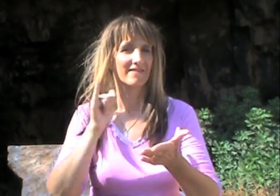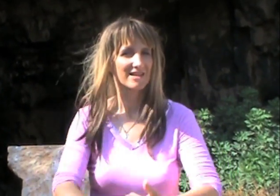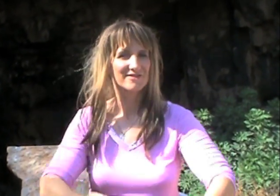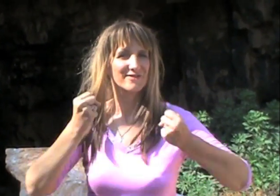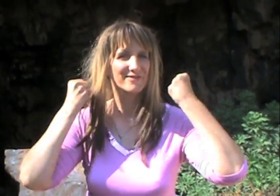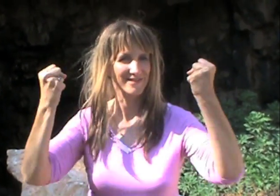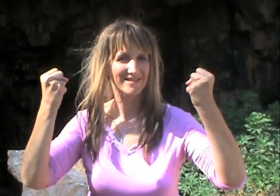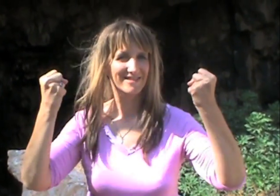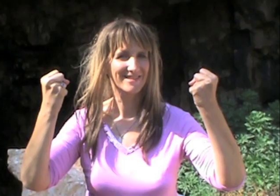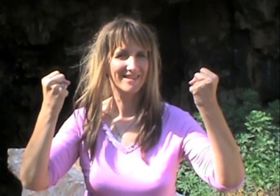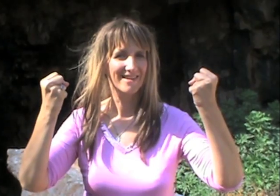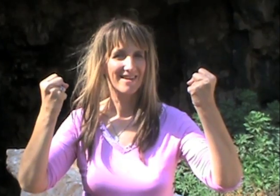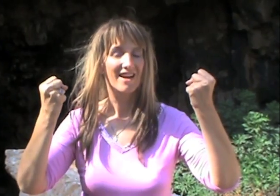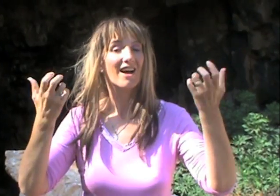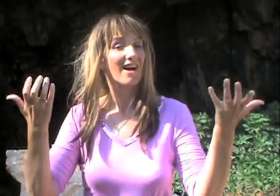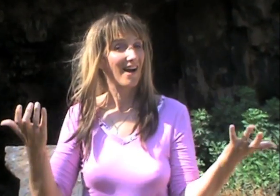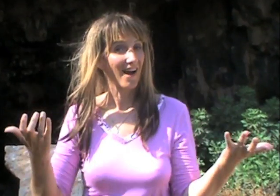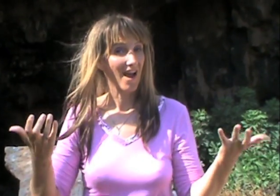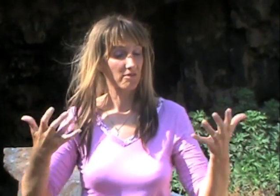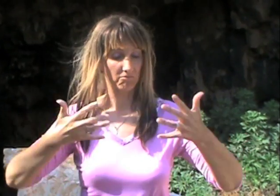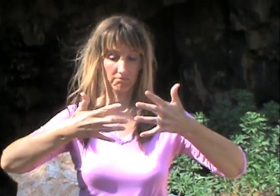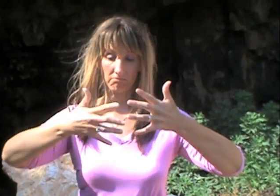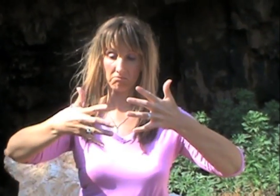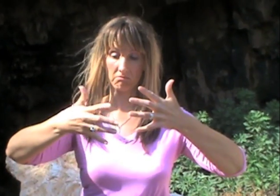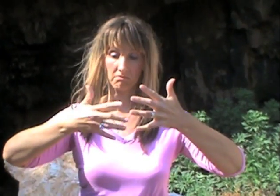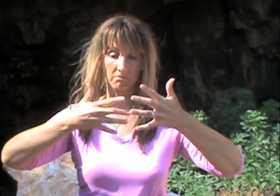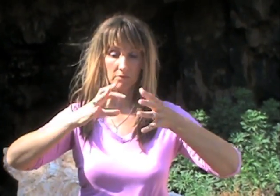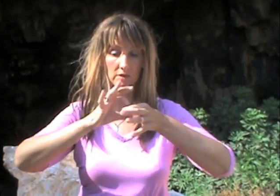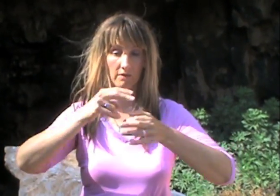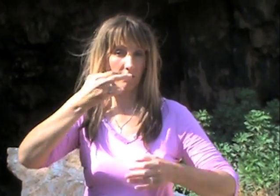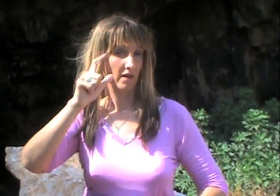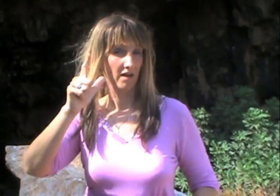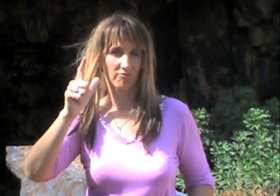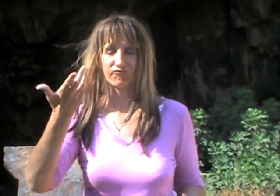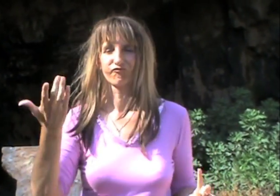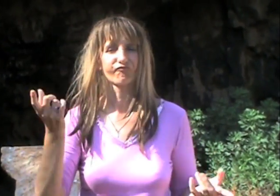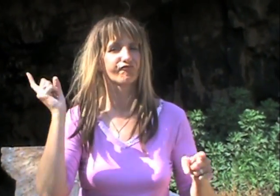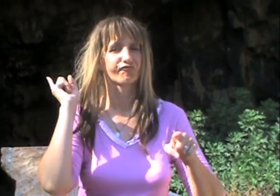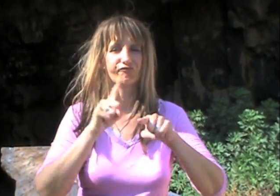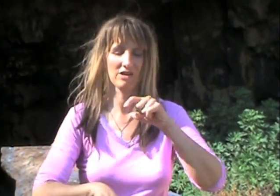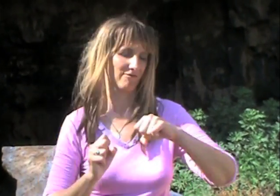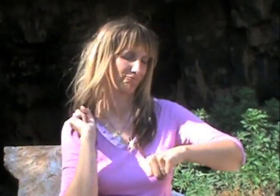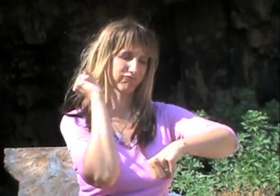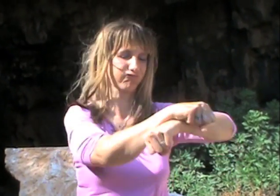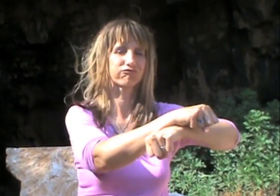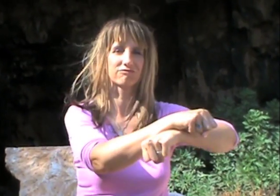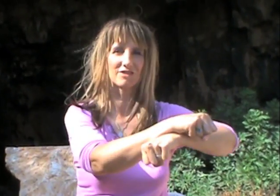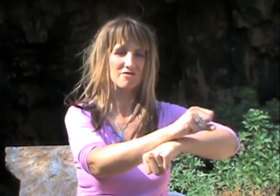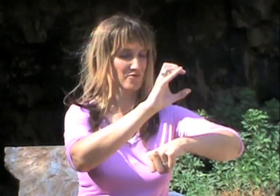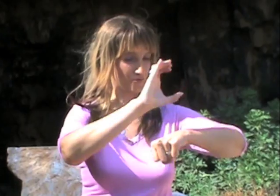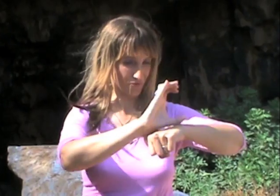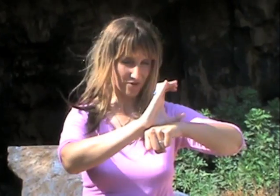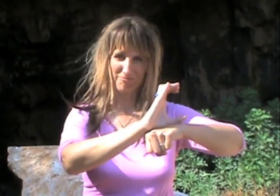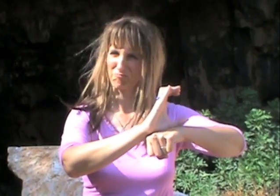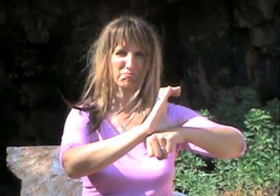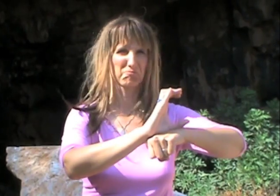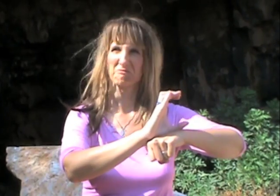can depend upon Him and His strength. The gates of hell, they can't overcome the